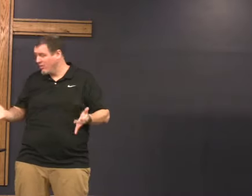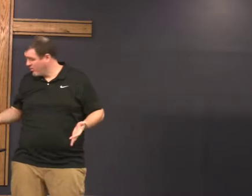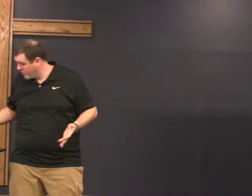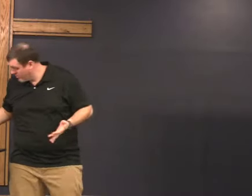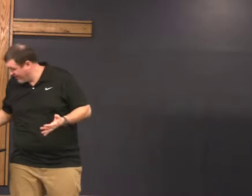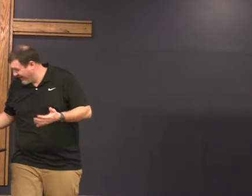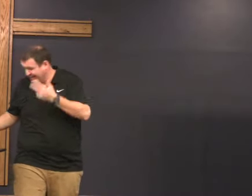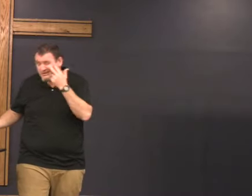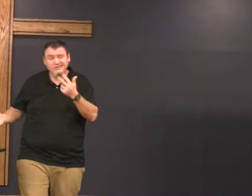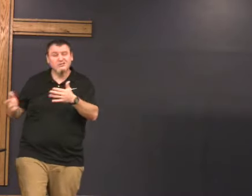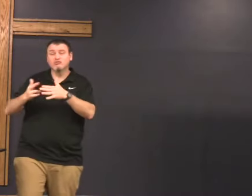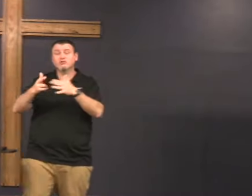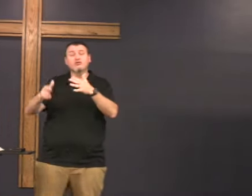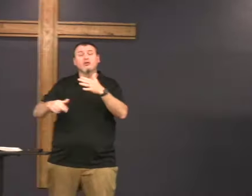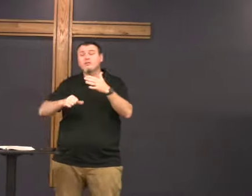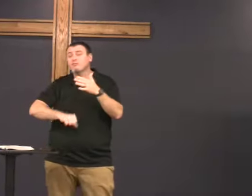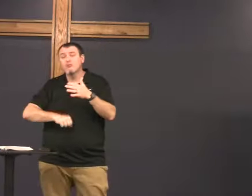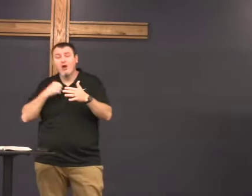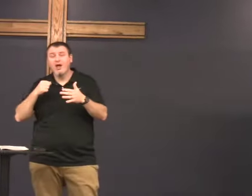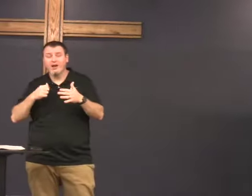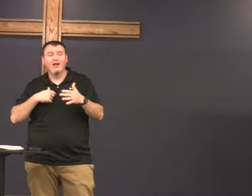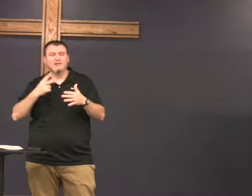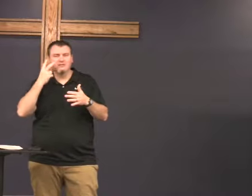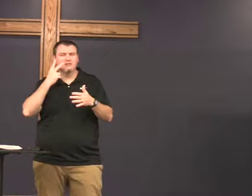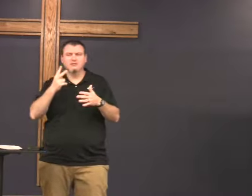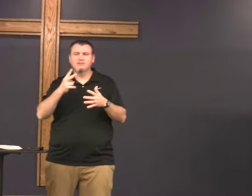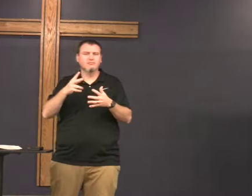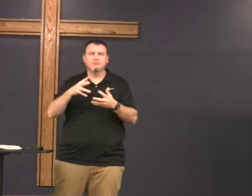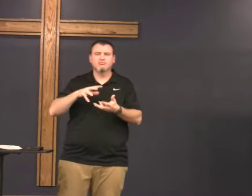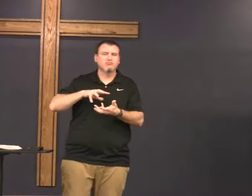him today. Without the whole Bible, pride